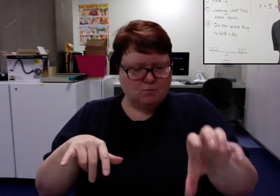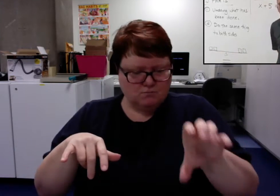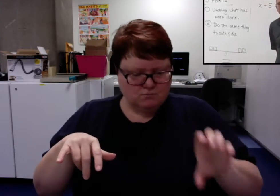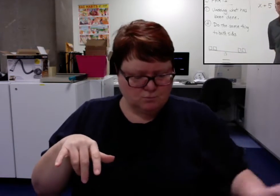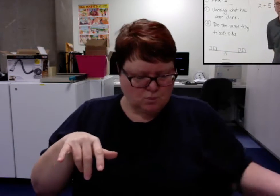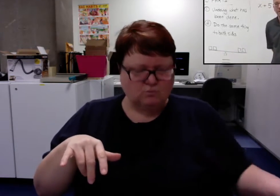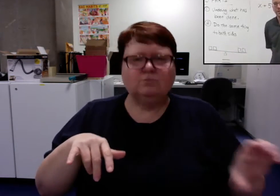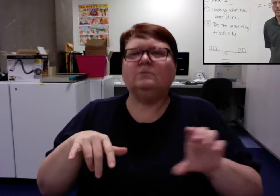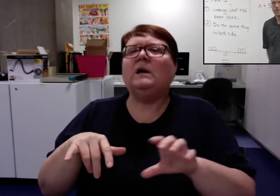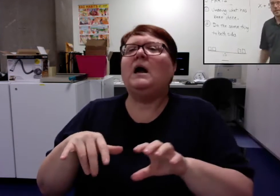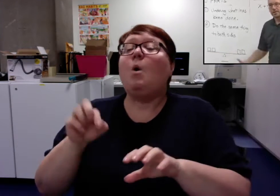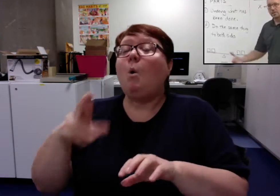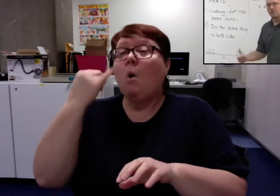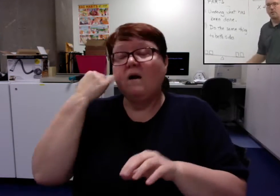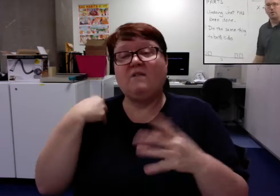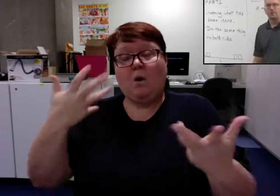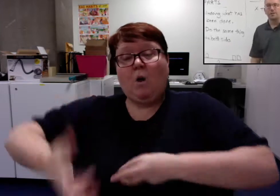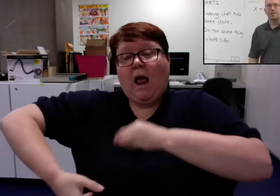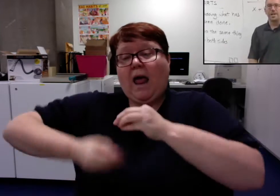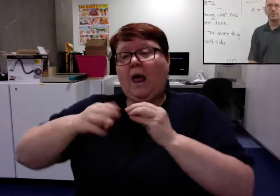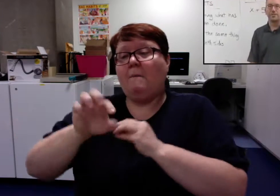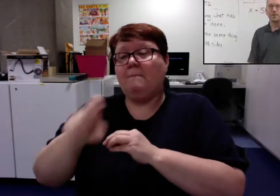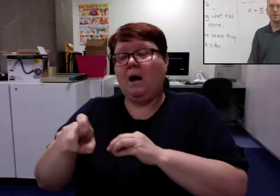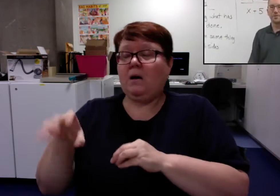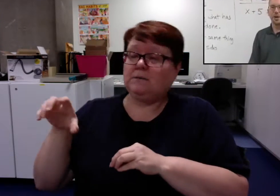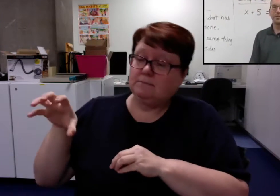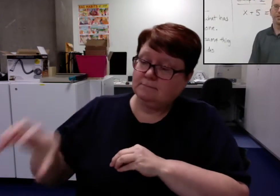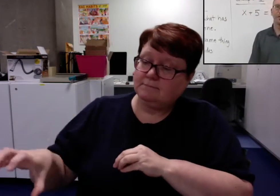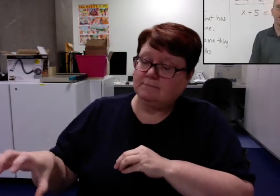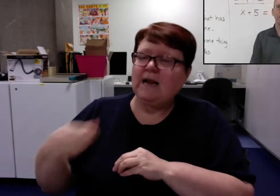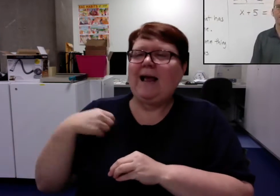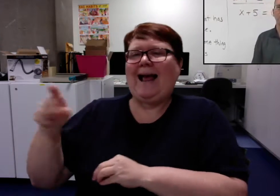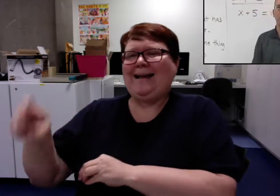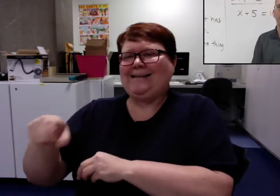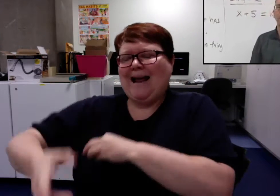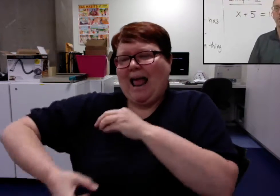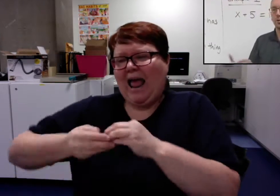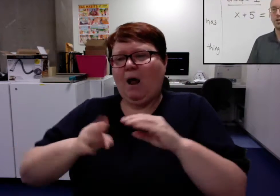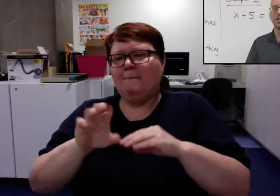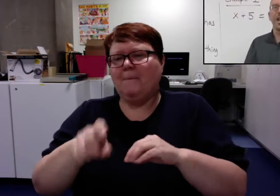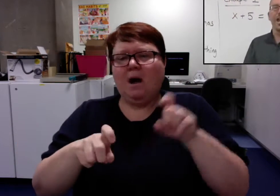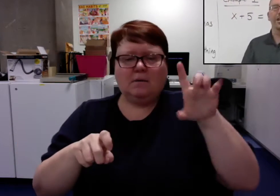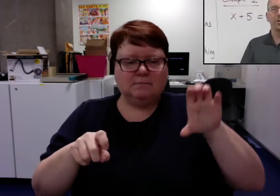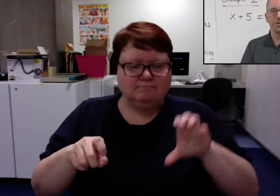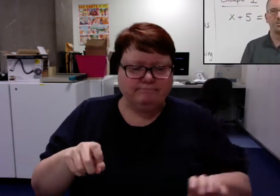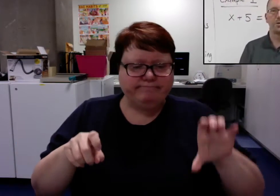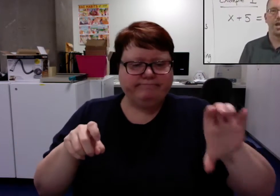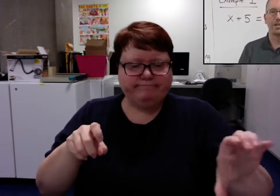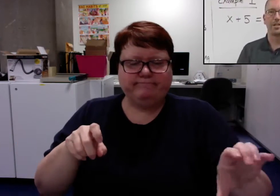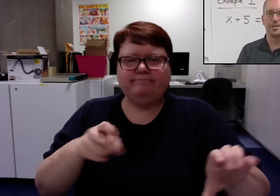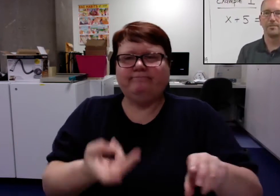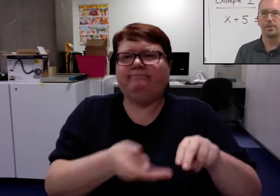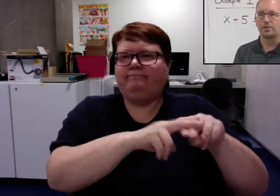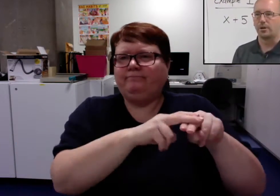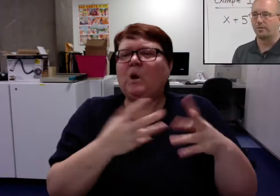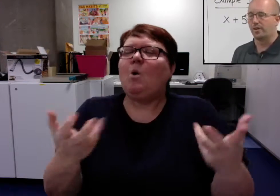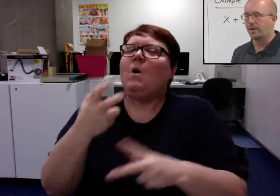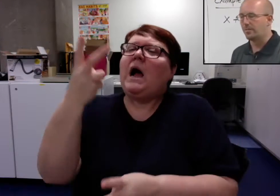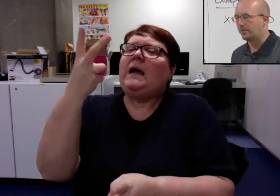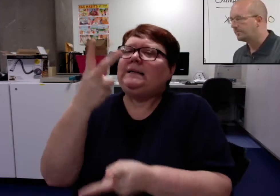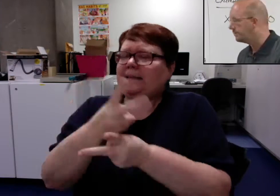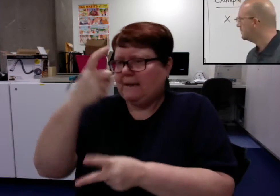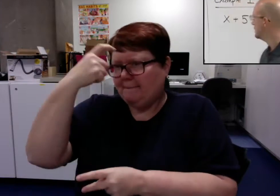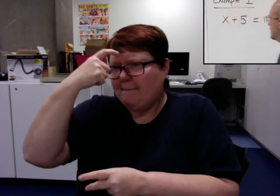both sides. Let's look at 4 different examples of solving equations where we're just adding or subtracting something to